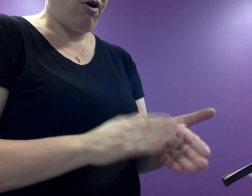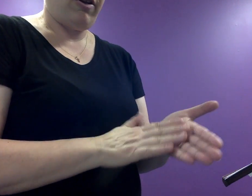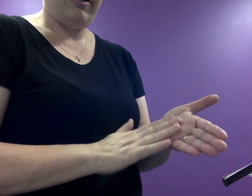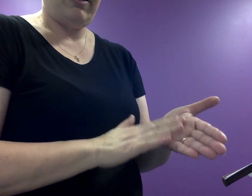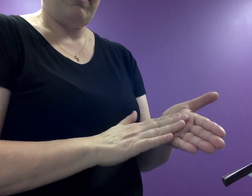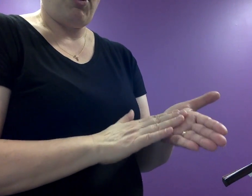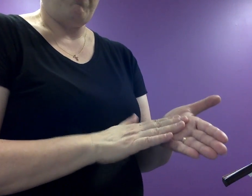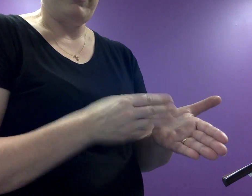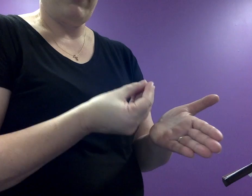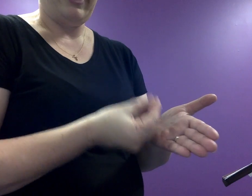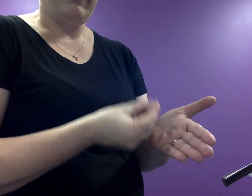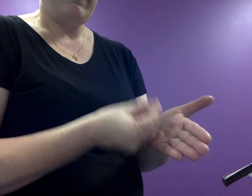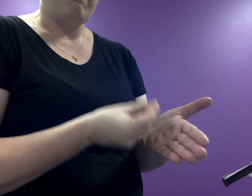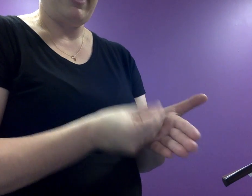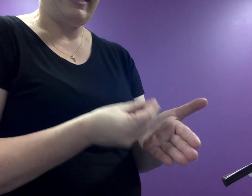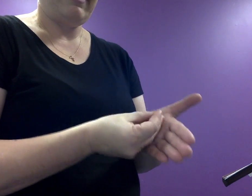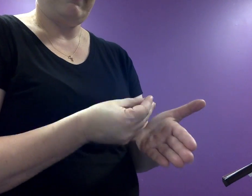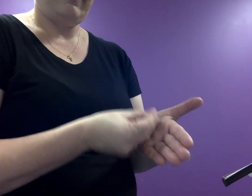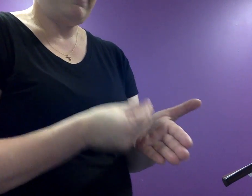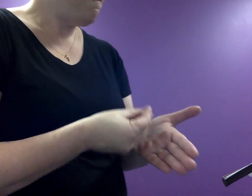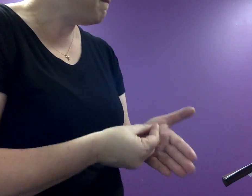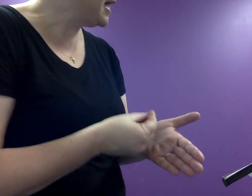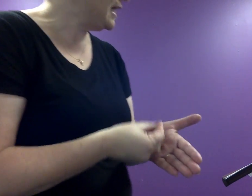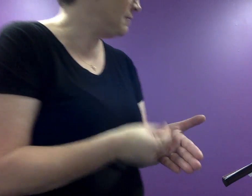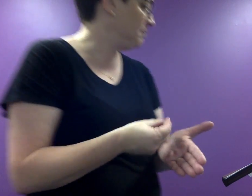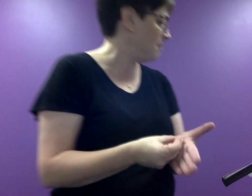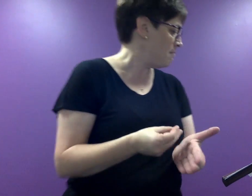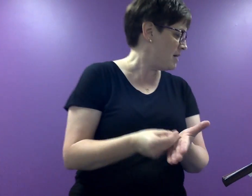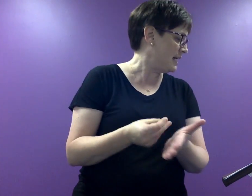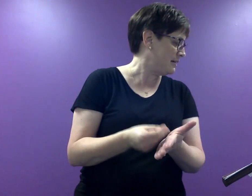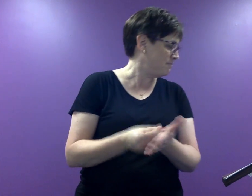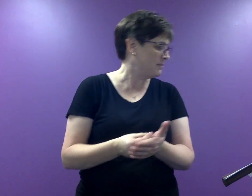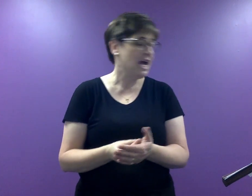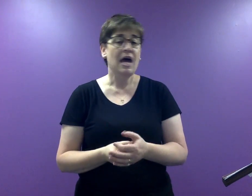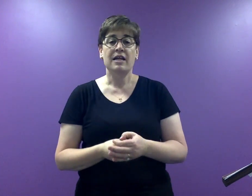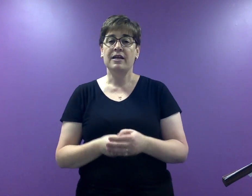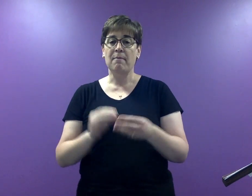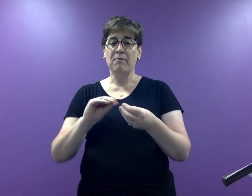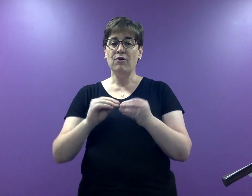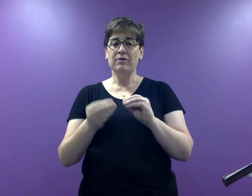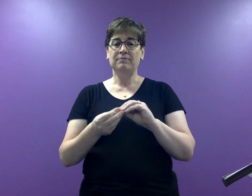on the palm of your hand. Money. Money. Money. Number,